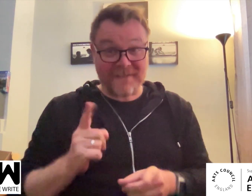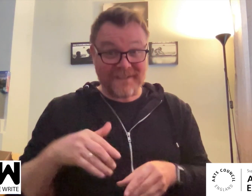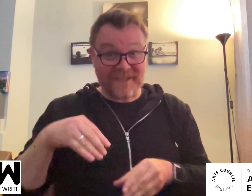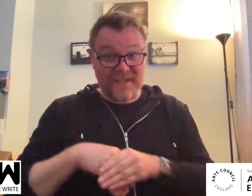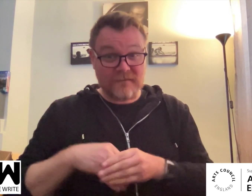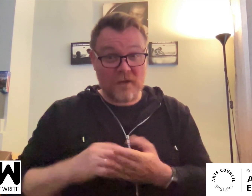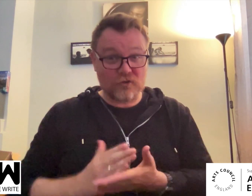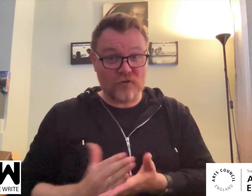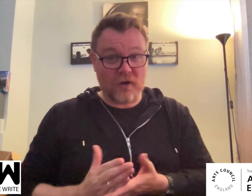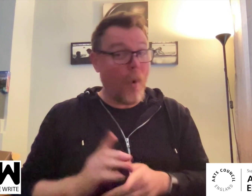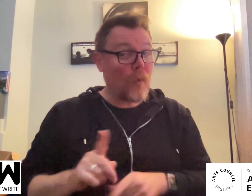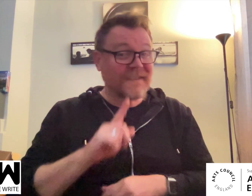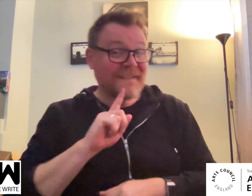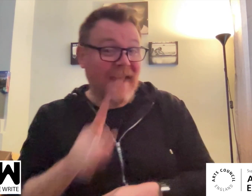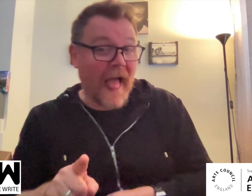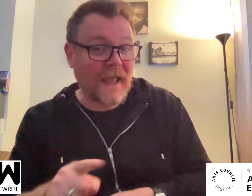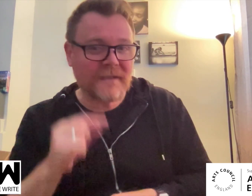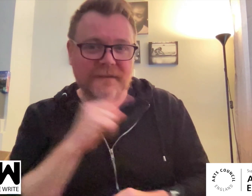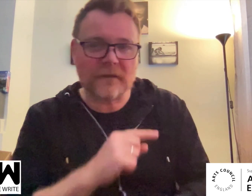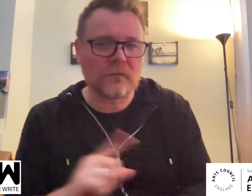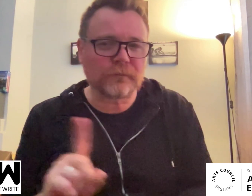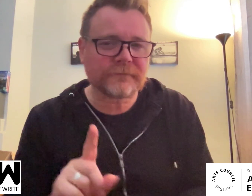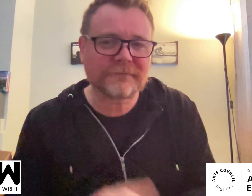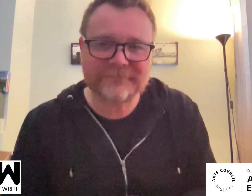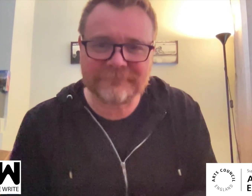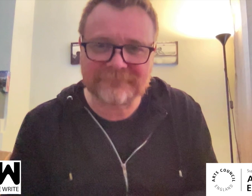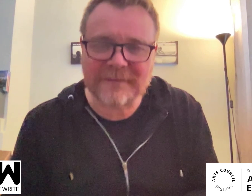Again, that's an internal conflict. What does he tell his son?